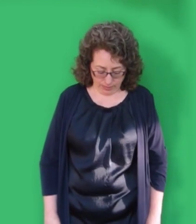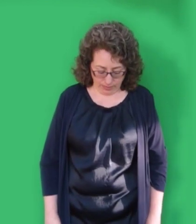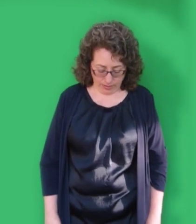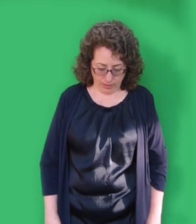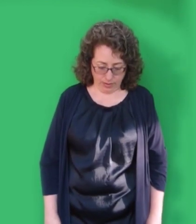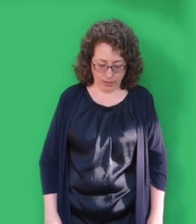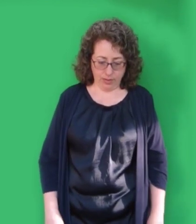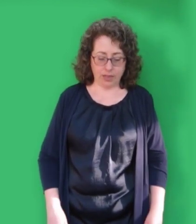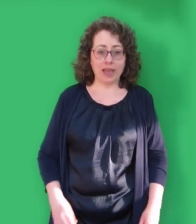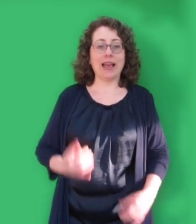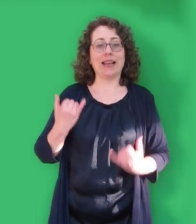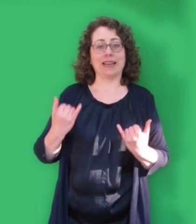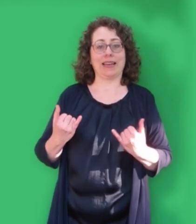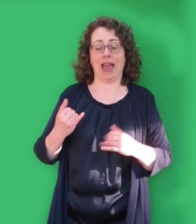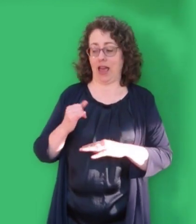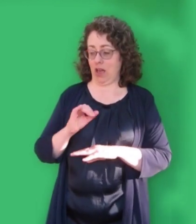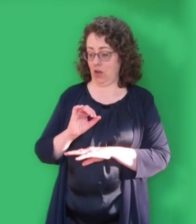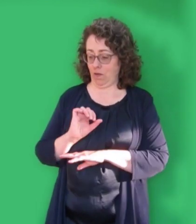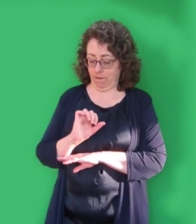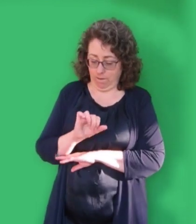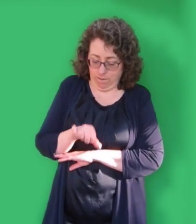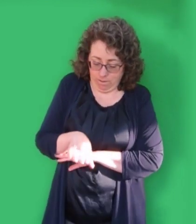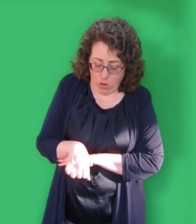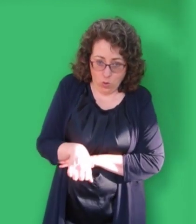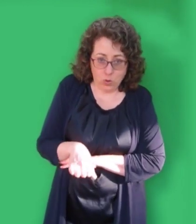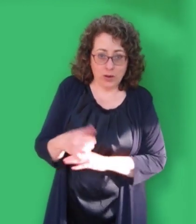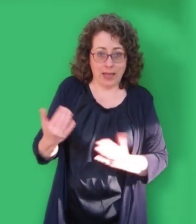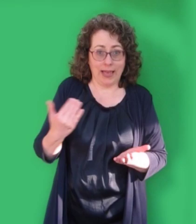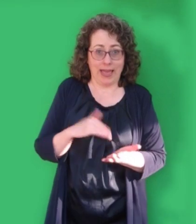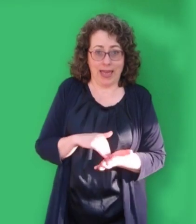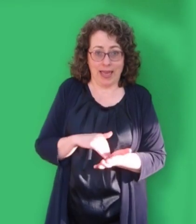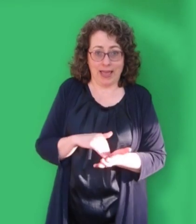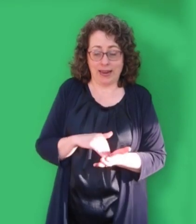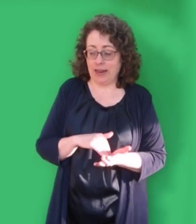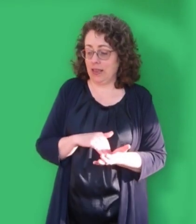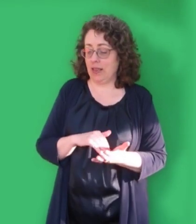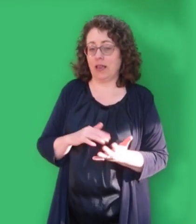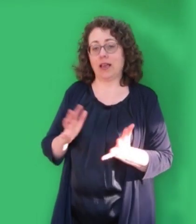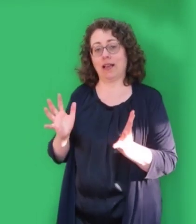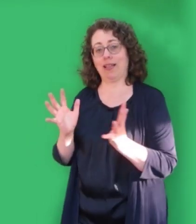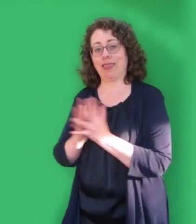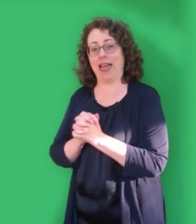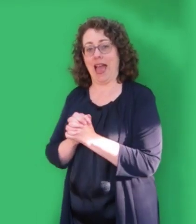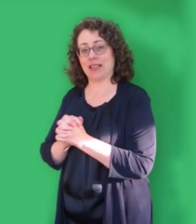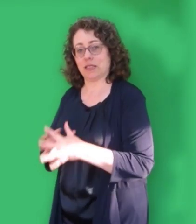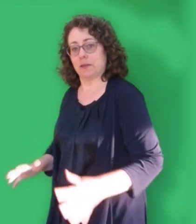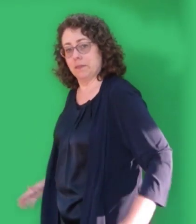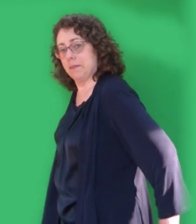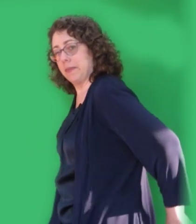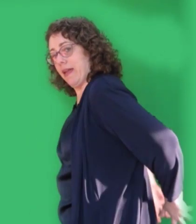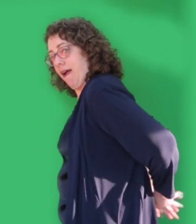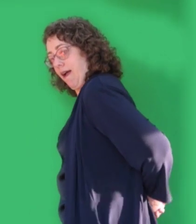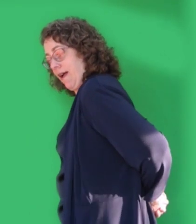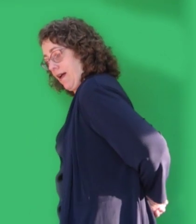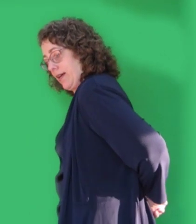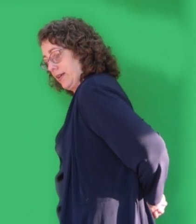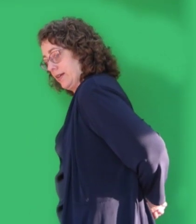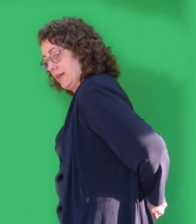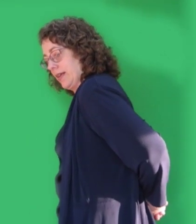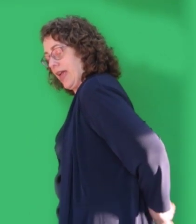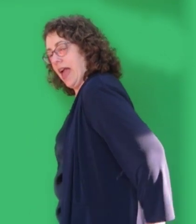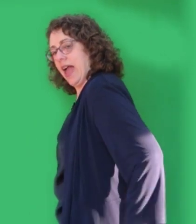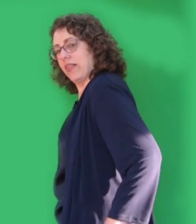Pressing back to your forward fold. Take your hands, clasp them behind you, and allow the hands